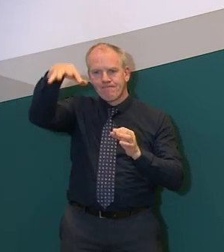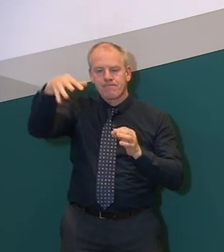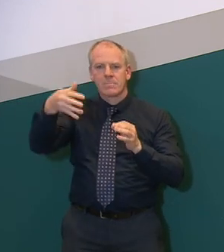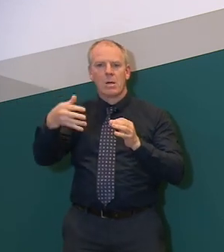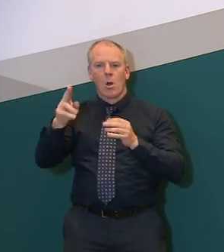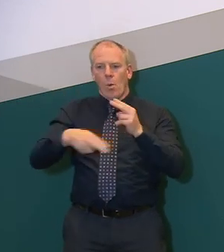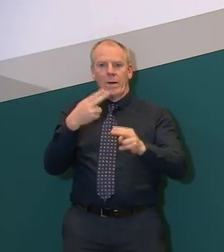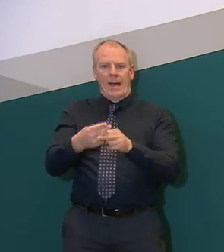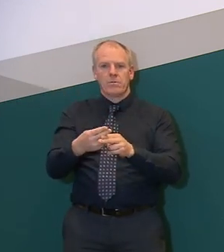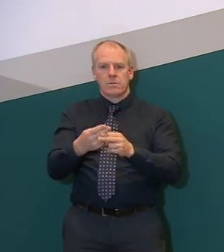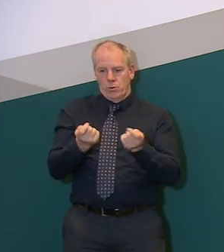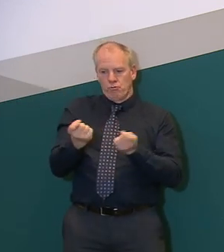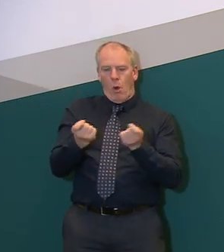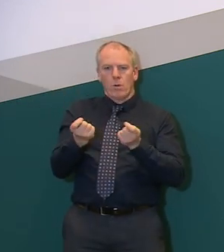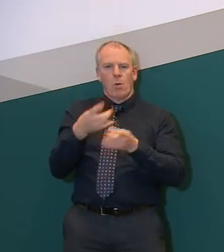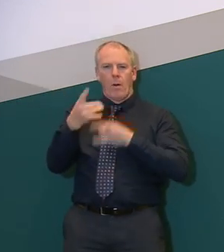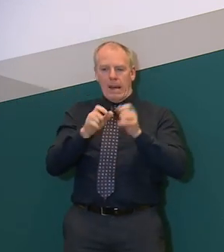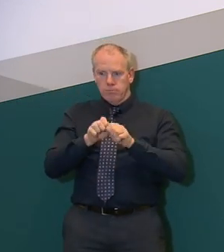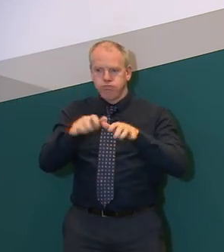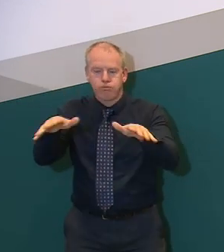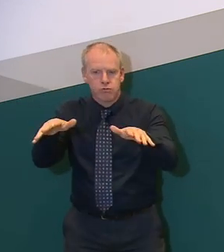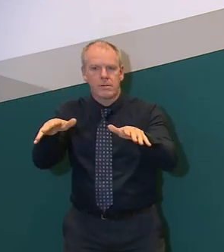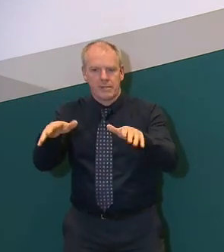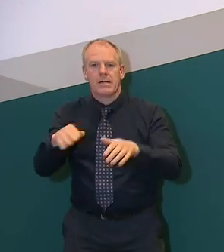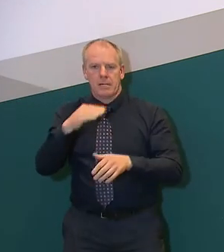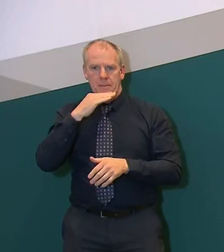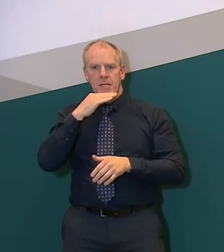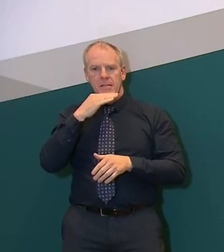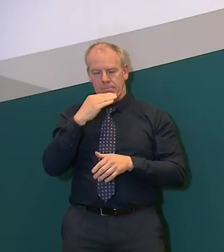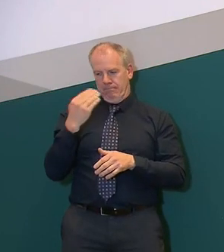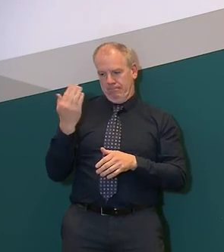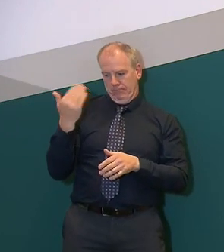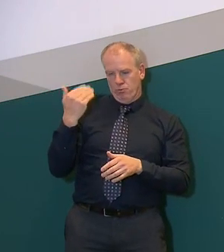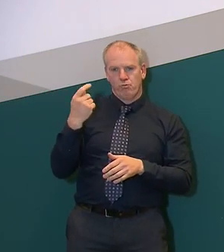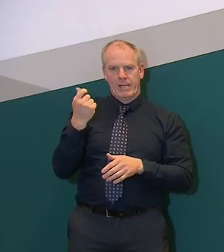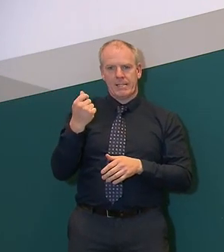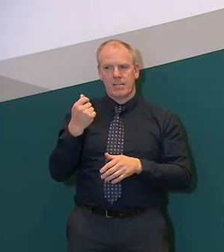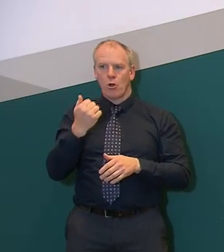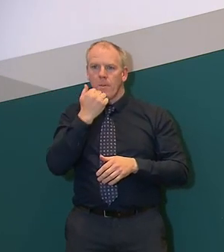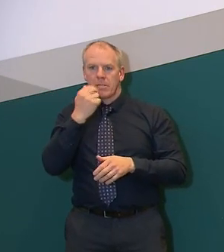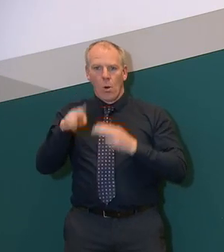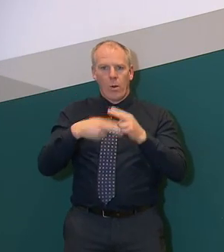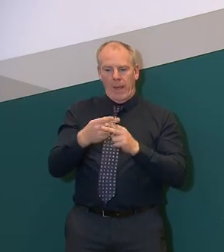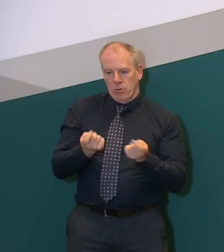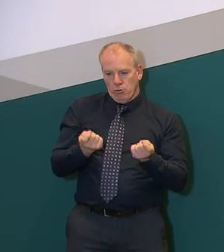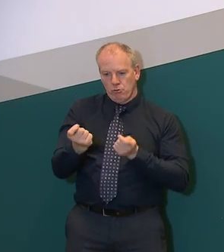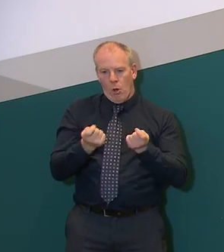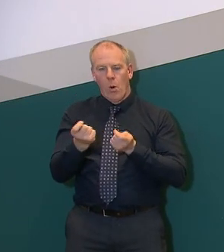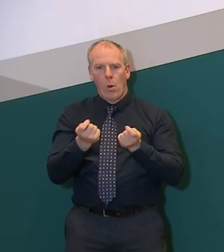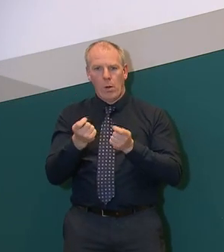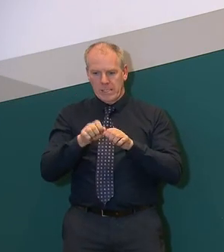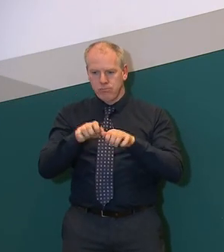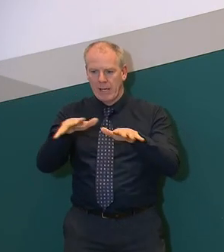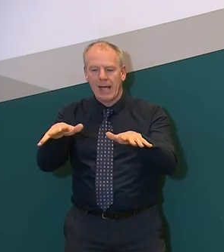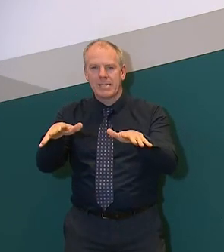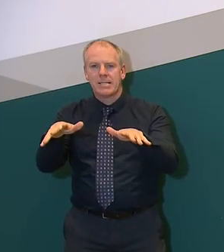unmitigated epidemic might look like. And that's where the very early numbers of if we couldn't control the spread of this